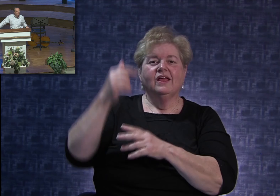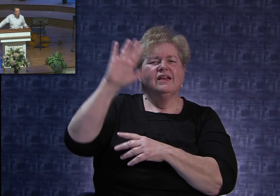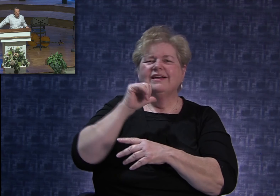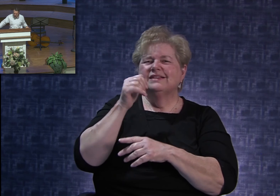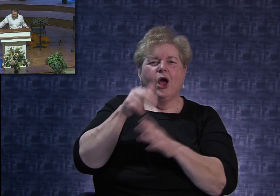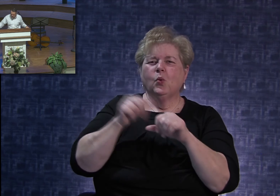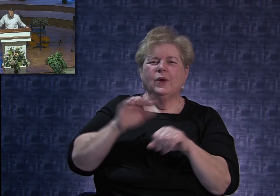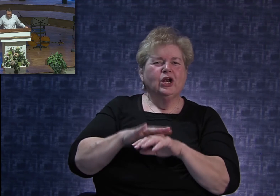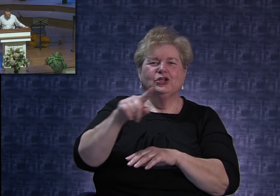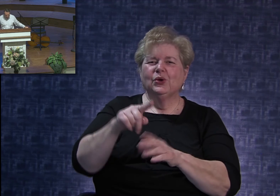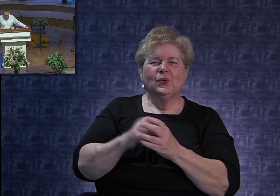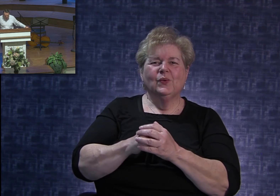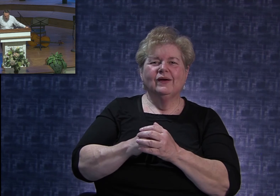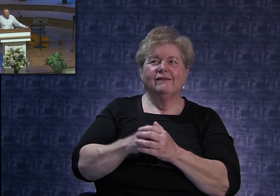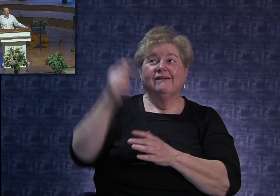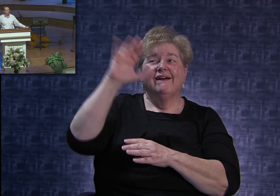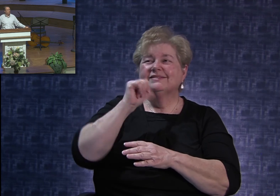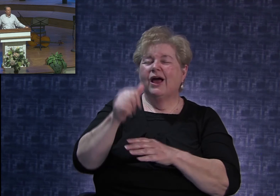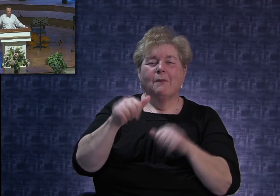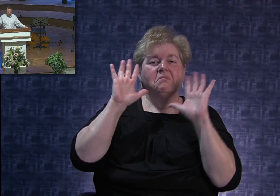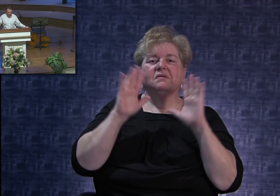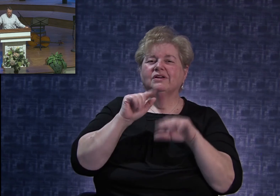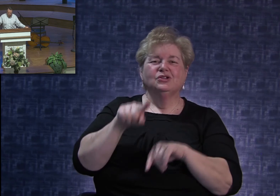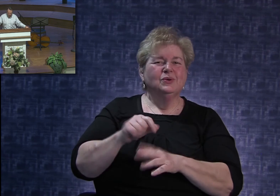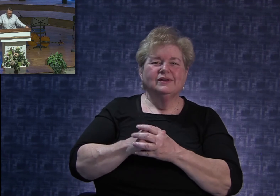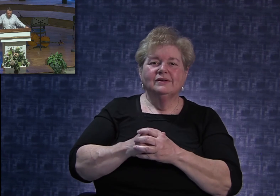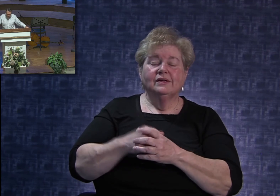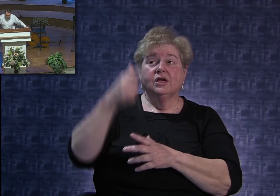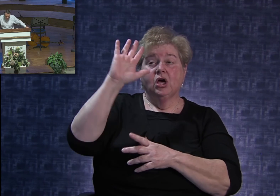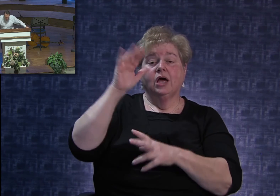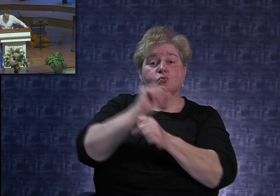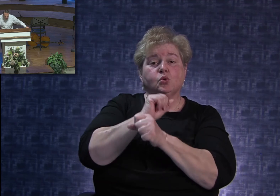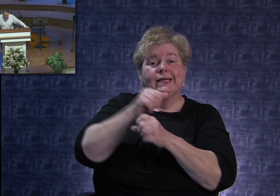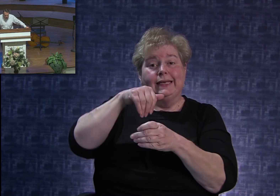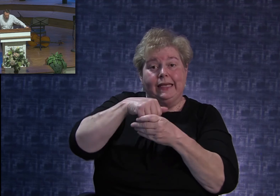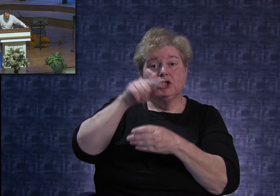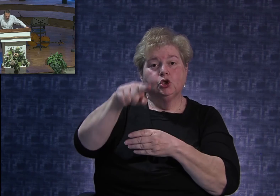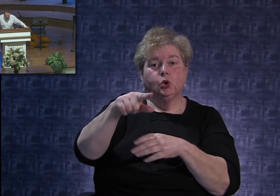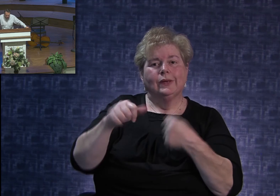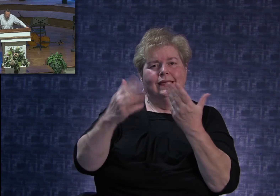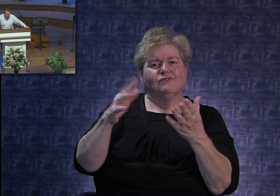give up on you. God is working in you. He's empowering you. He is